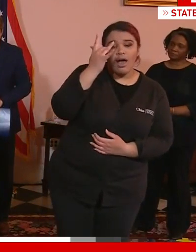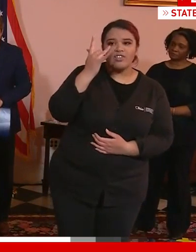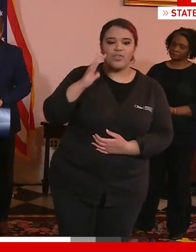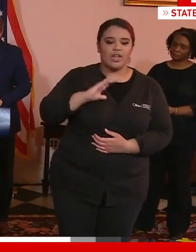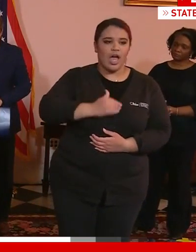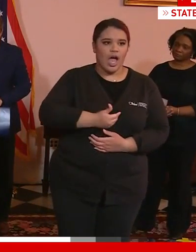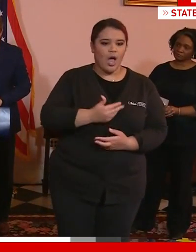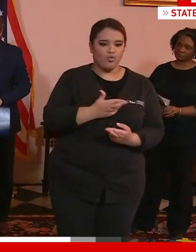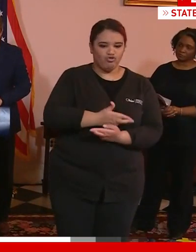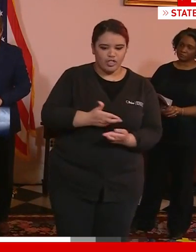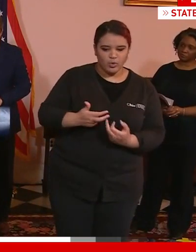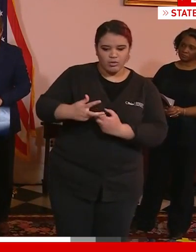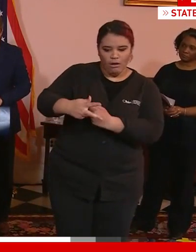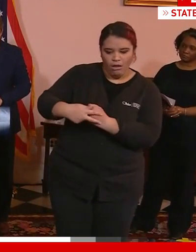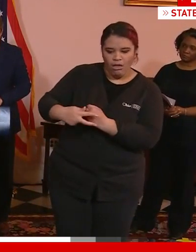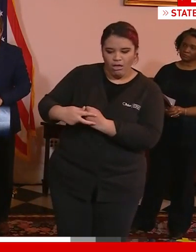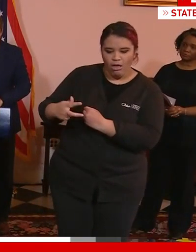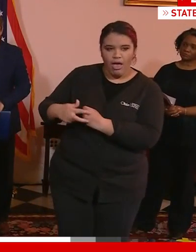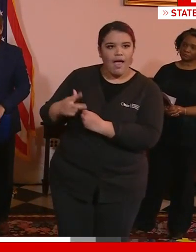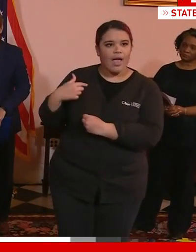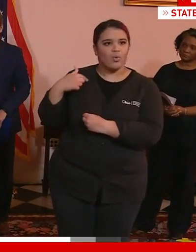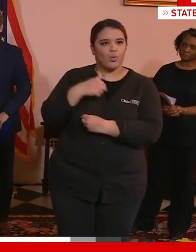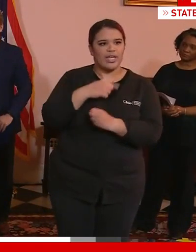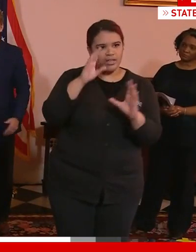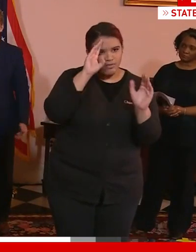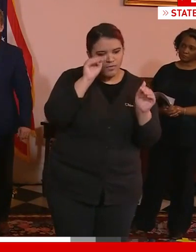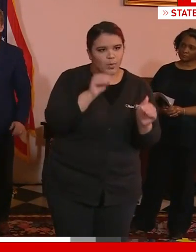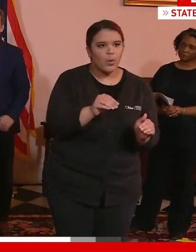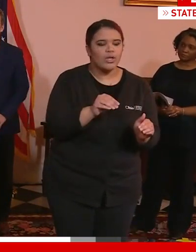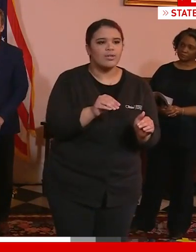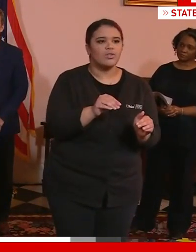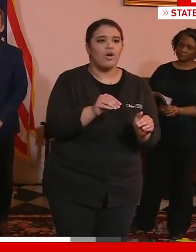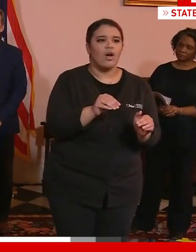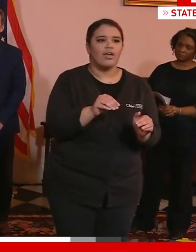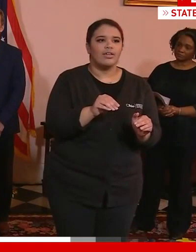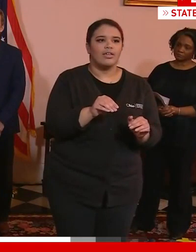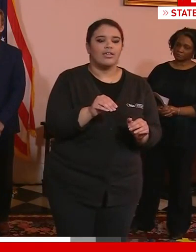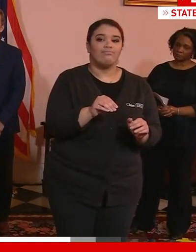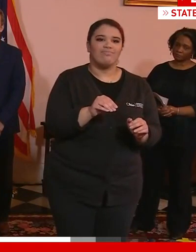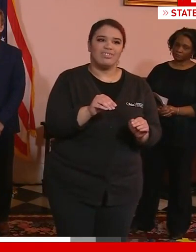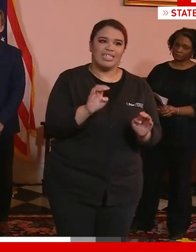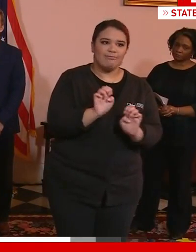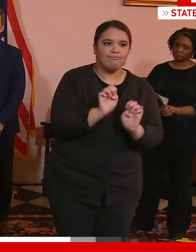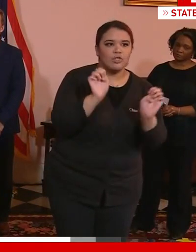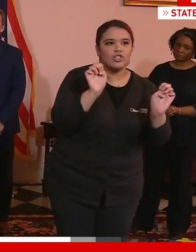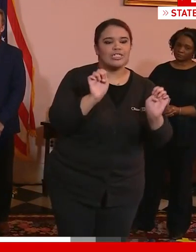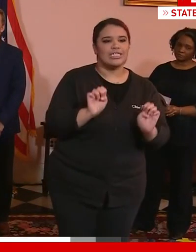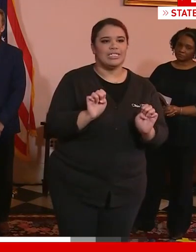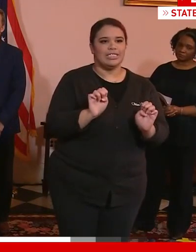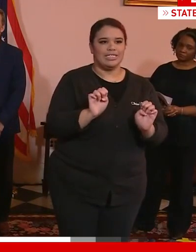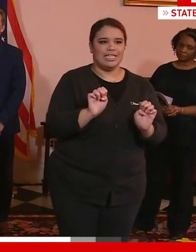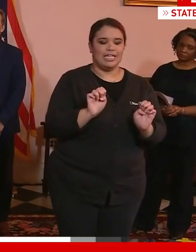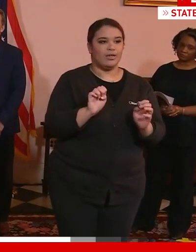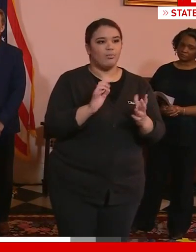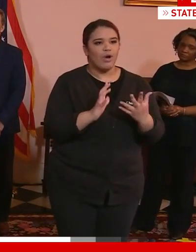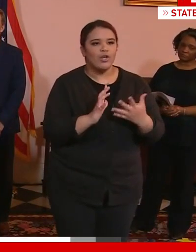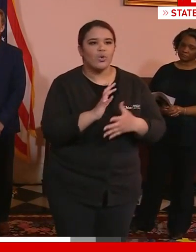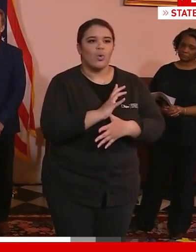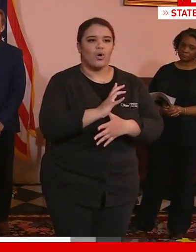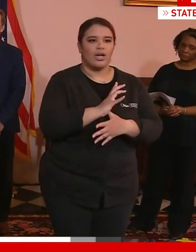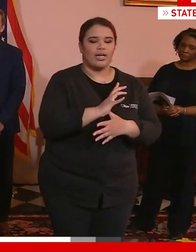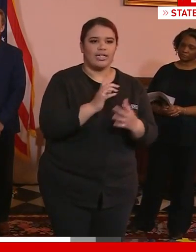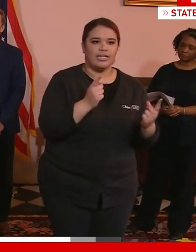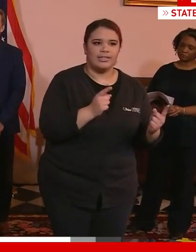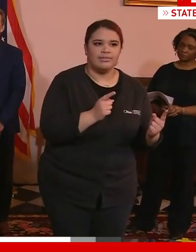allows us to focus on priority cases. And so that is something that we need to consistently and constantly kind